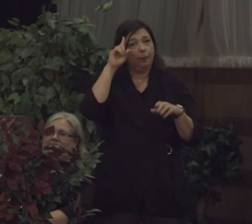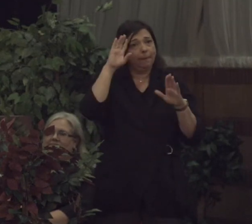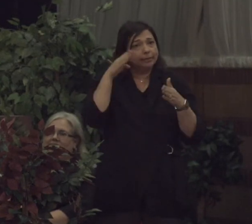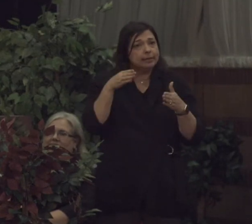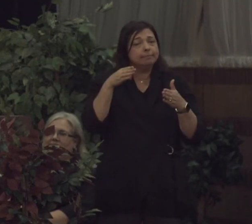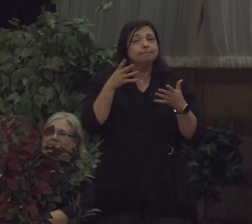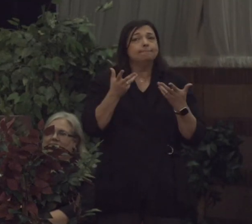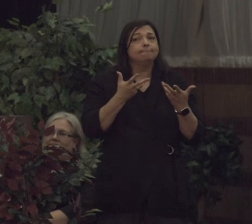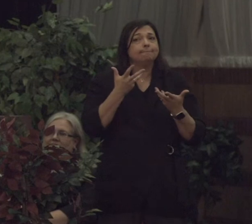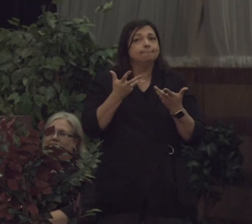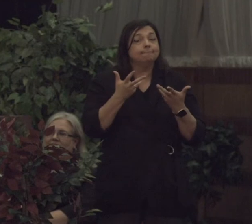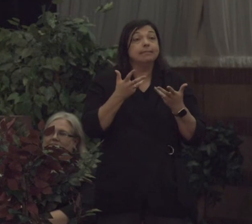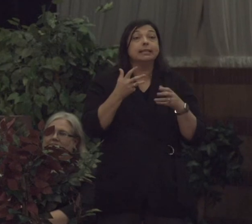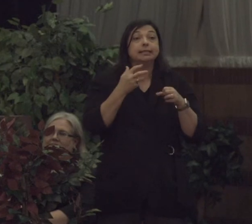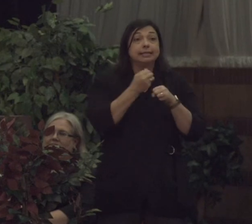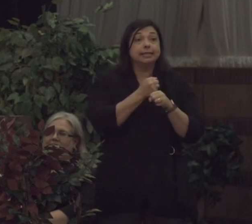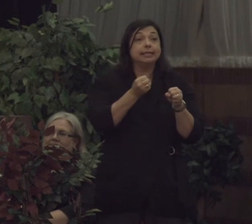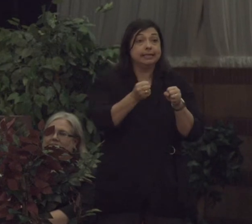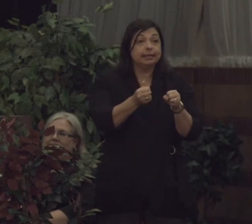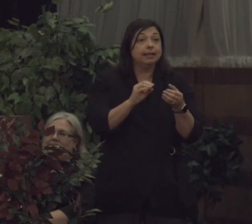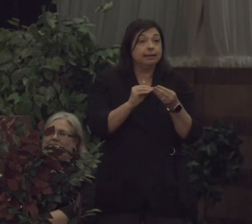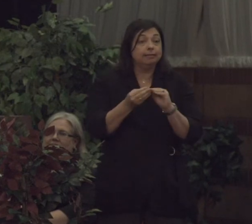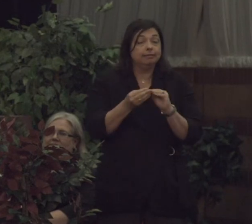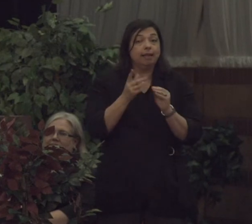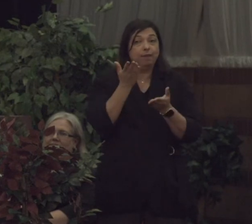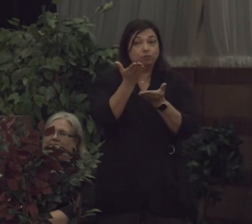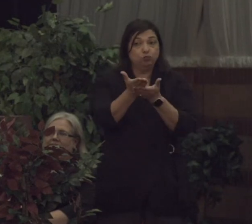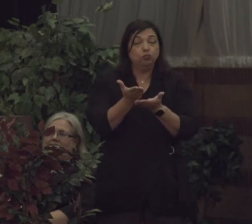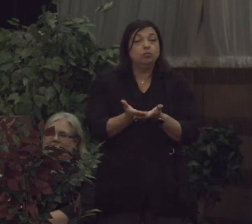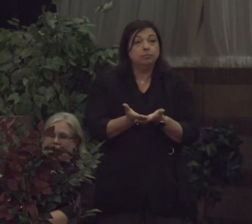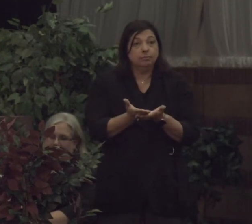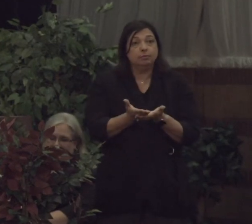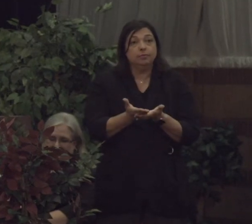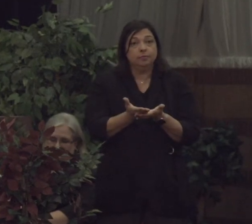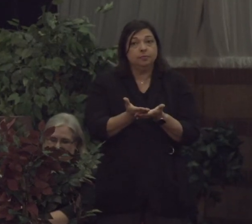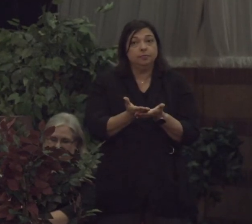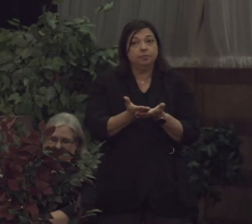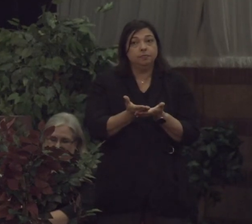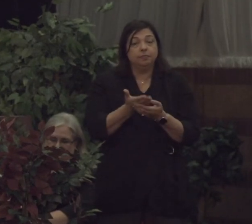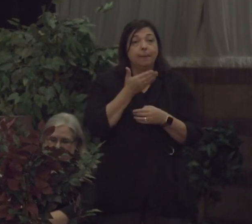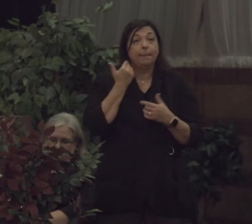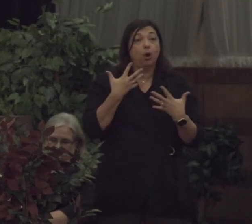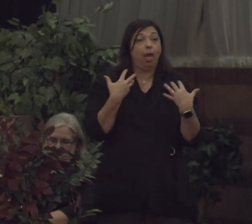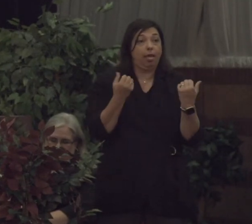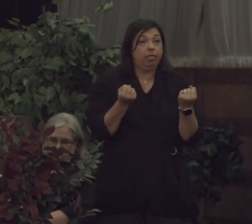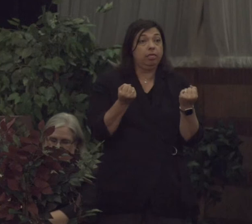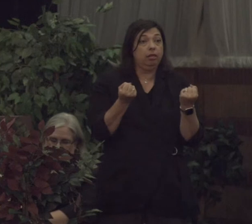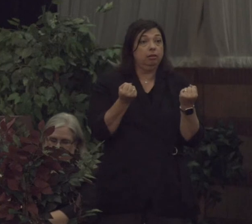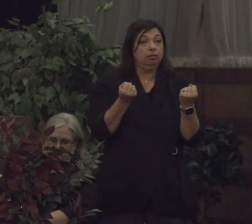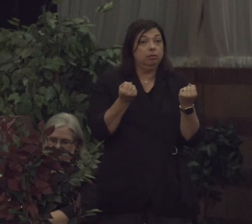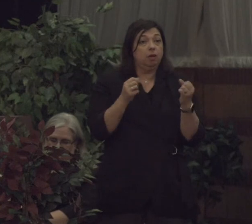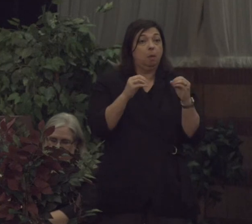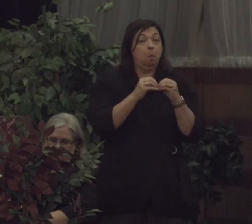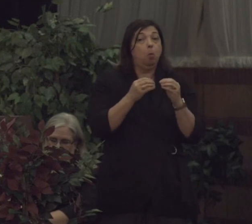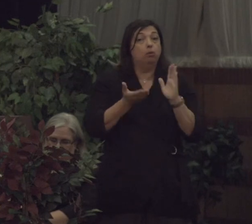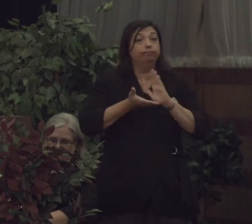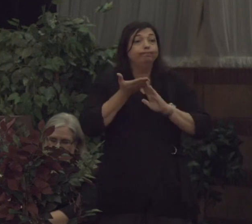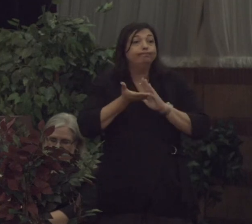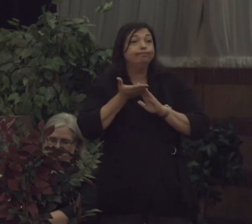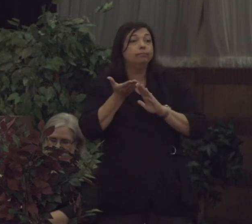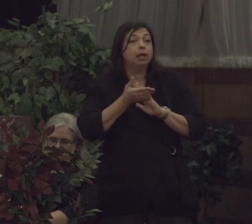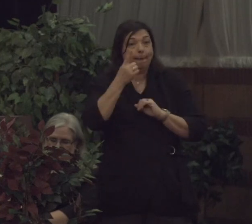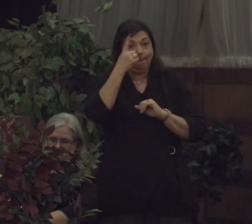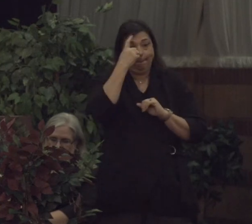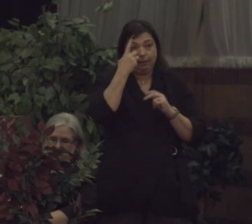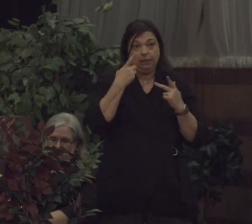mindset, statistically, have been proven a better healthy and more productive both